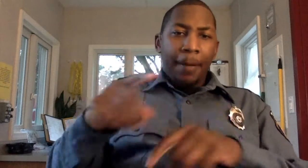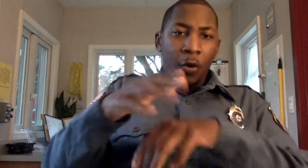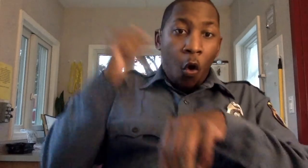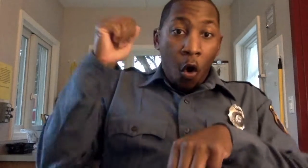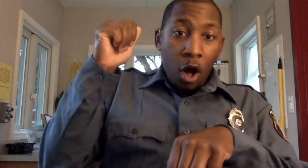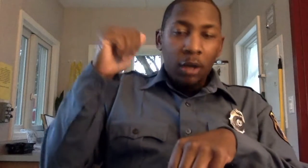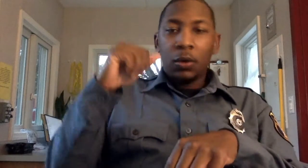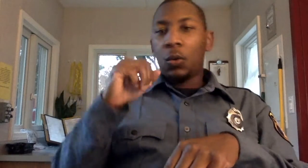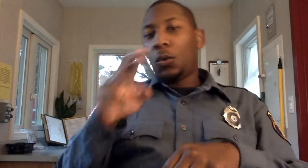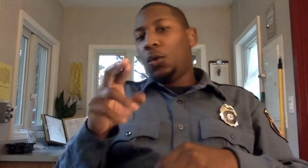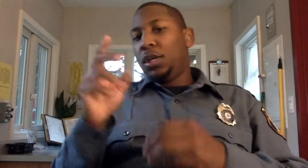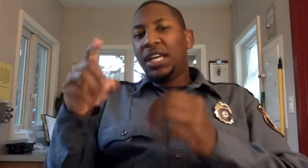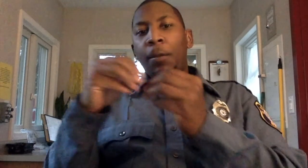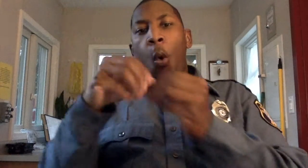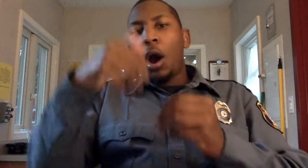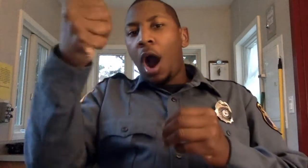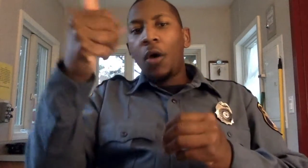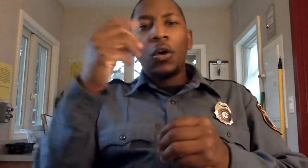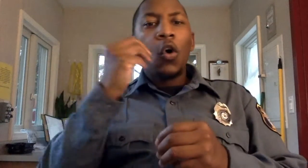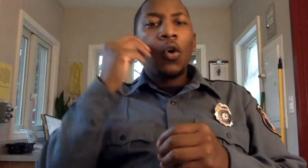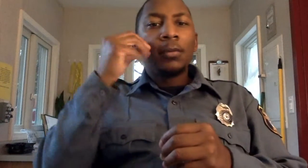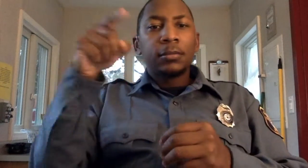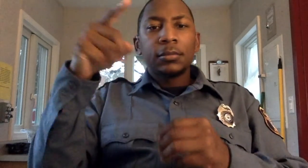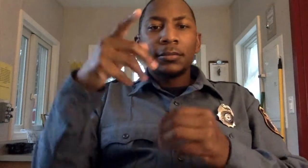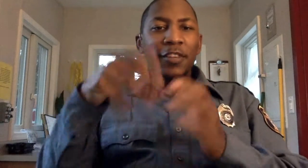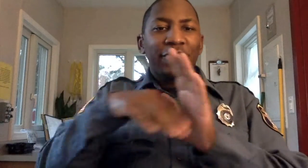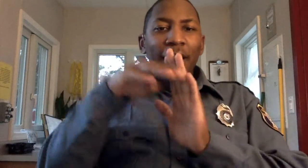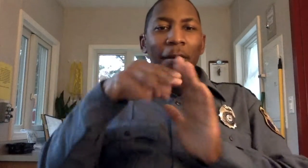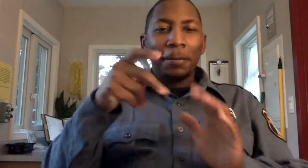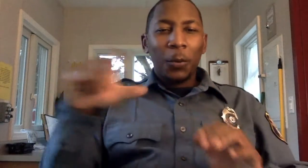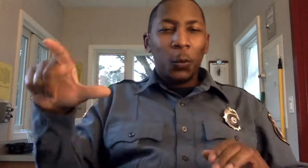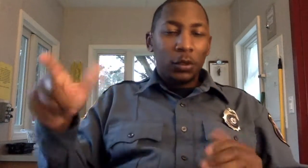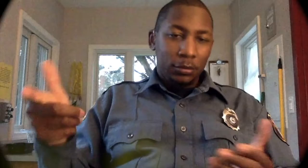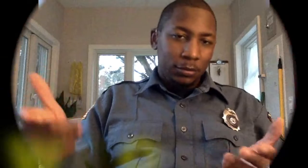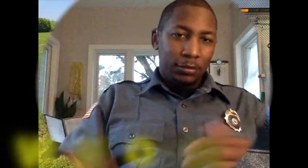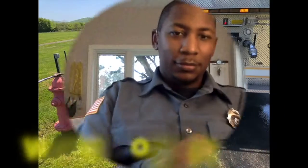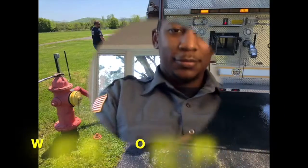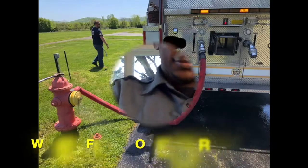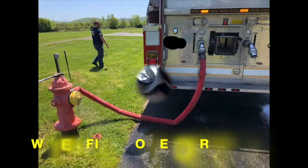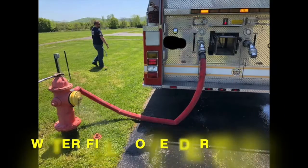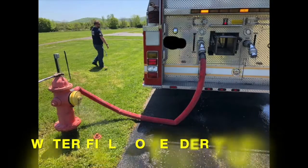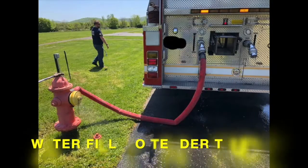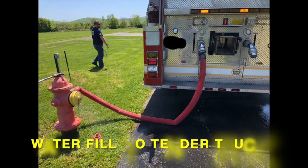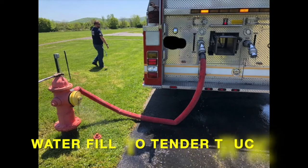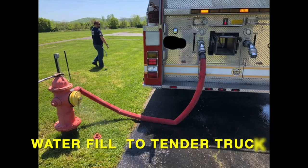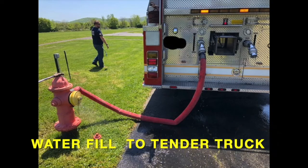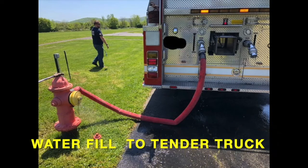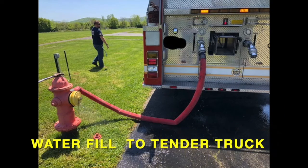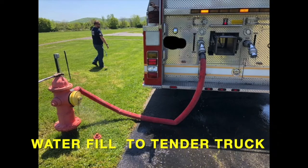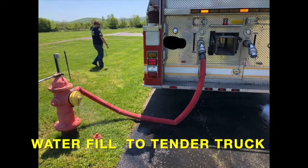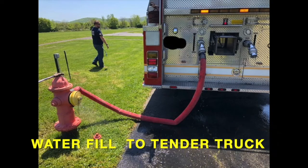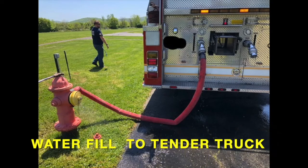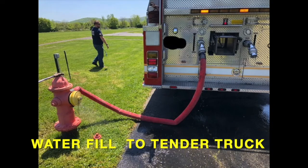another fire and we have a call, or, and you know, maybe another home wants their pool filled up. But here's an example of